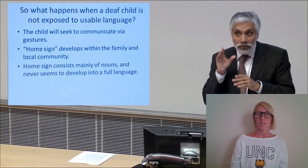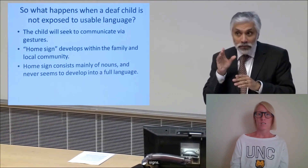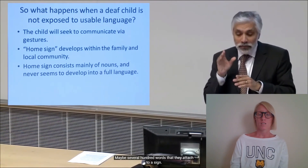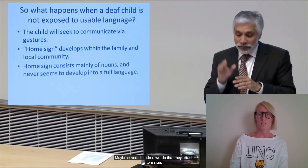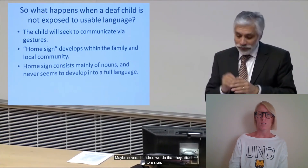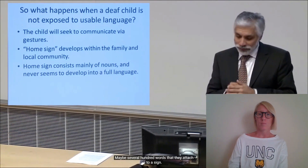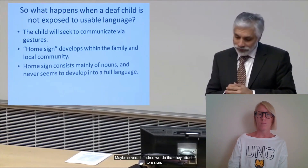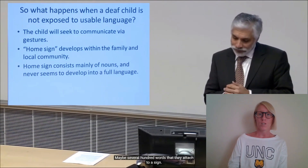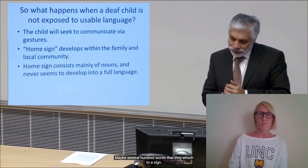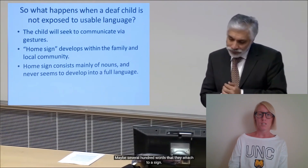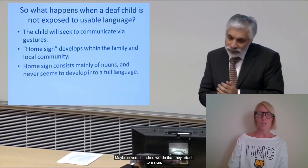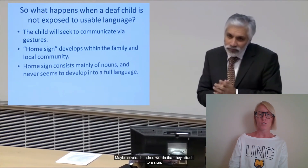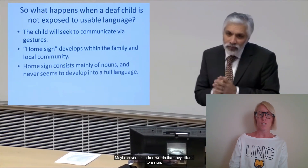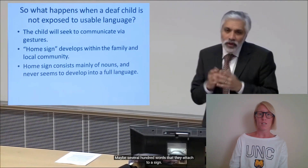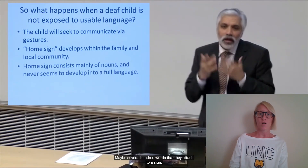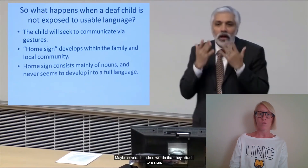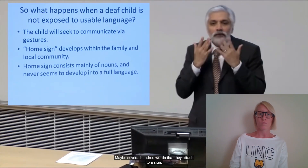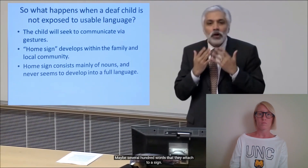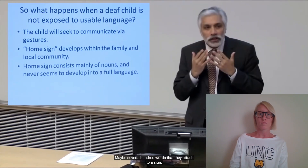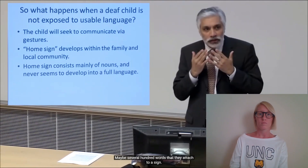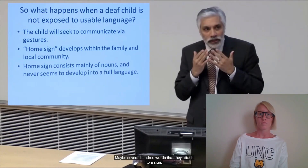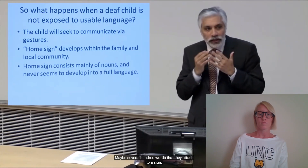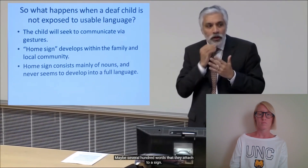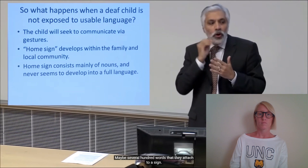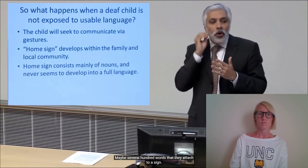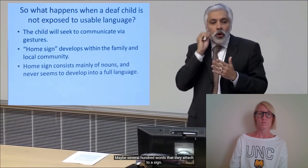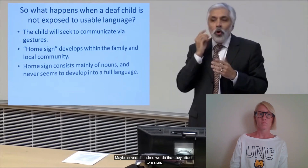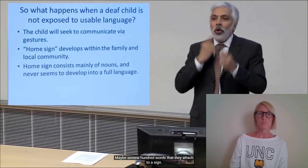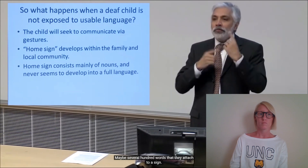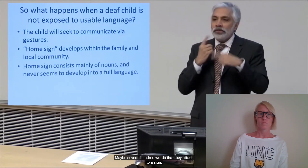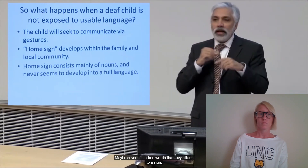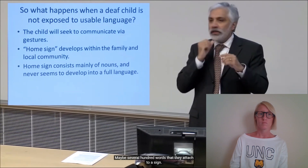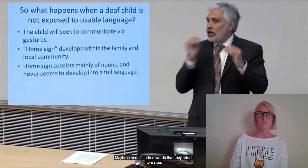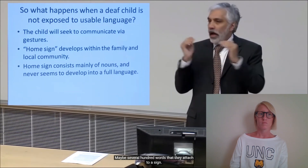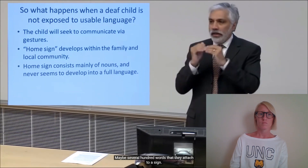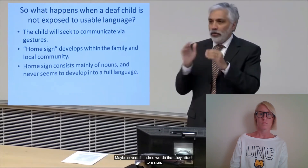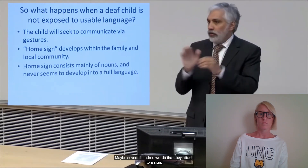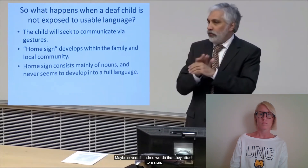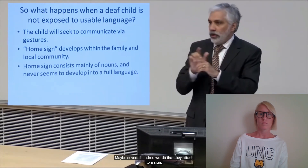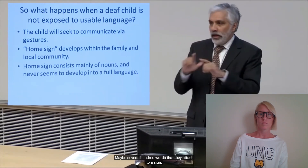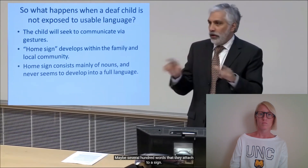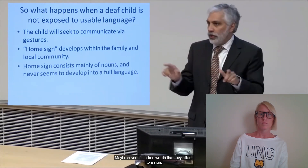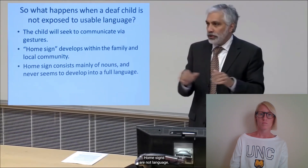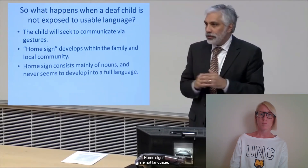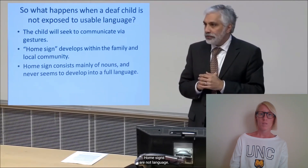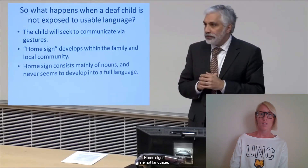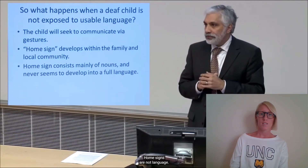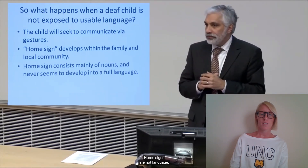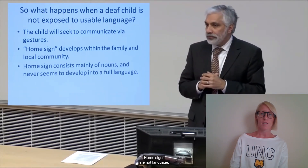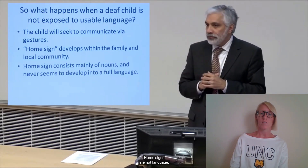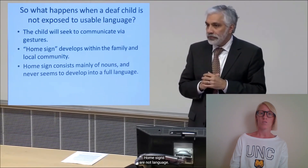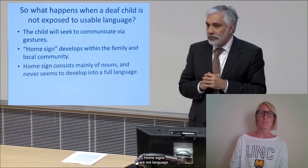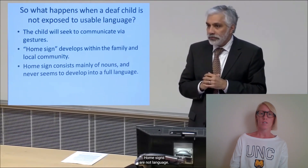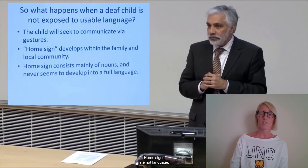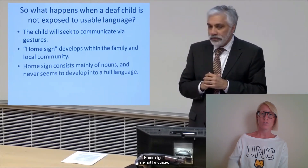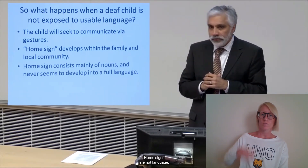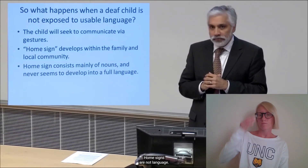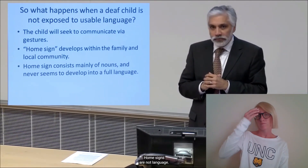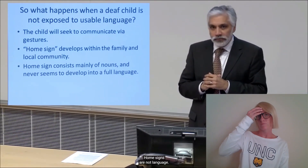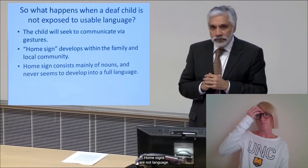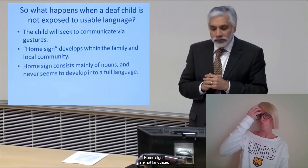signs, maybe several hundred words that they attach to a sign. Home signs are